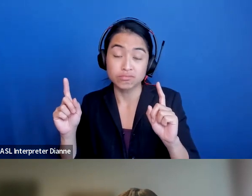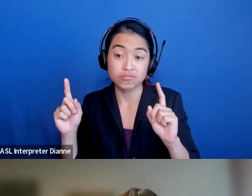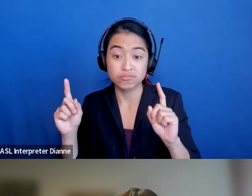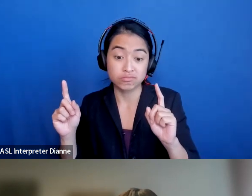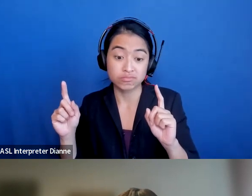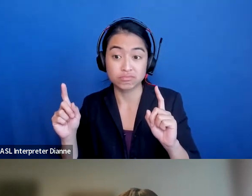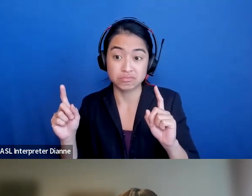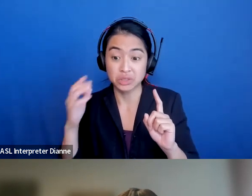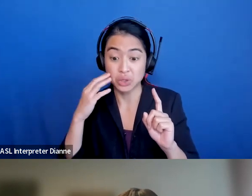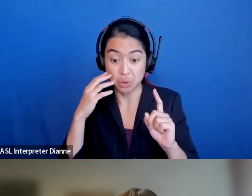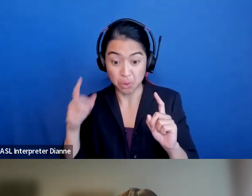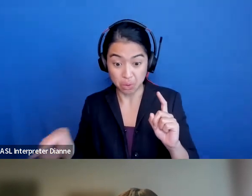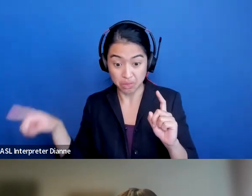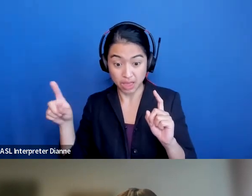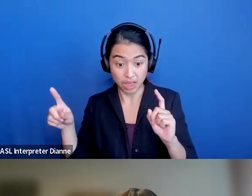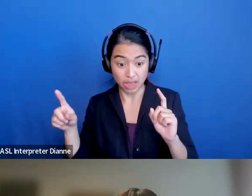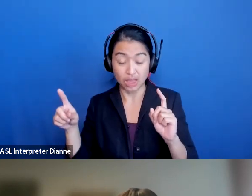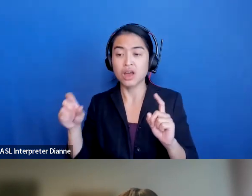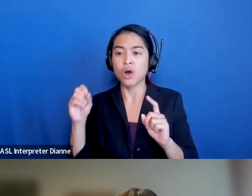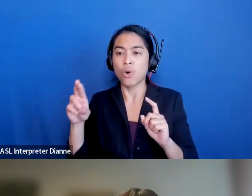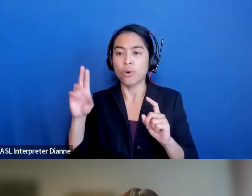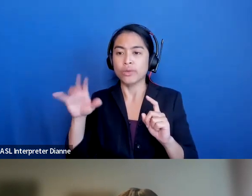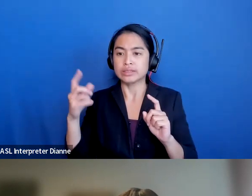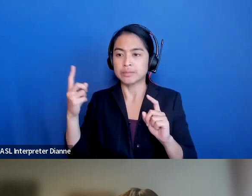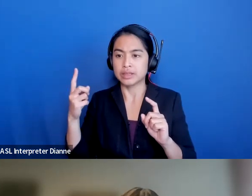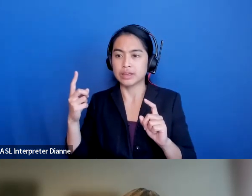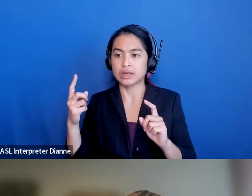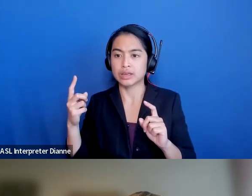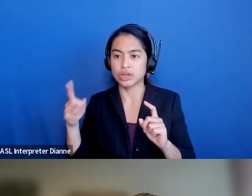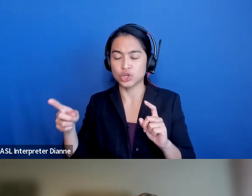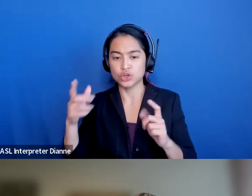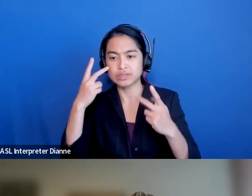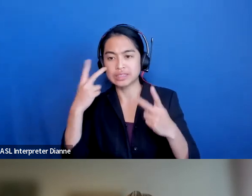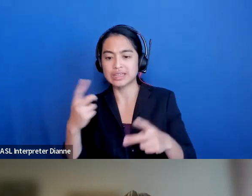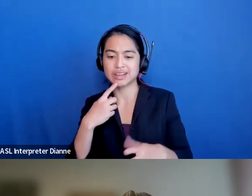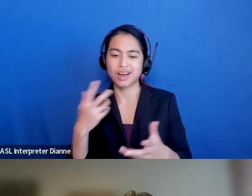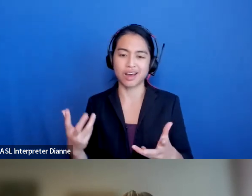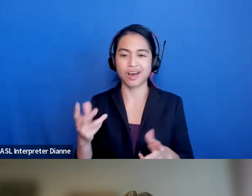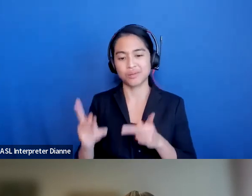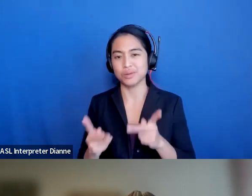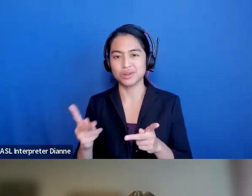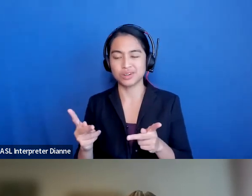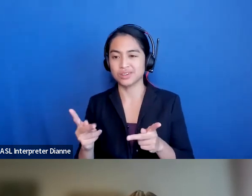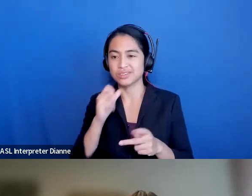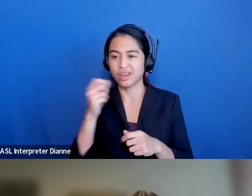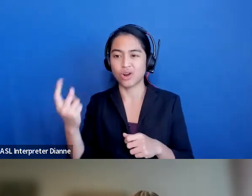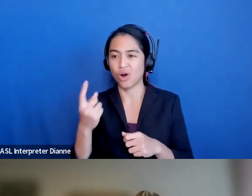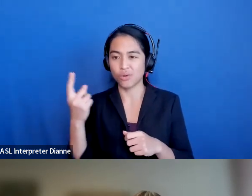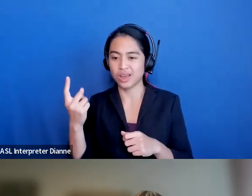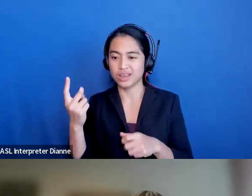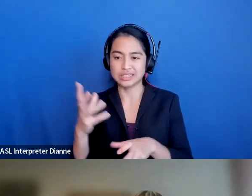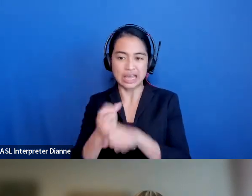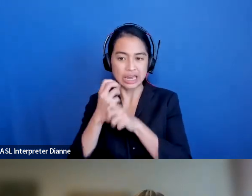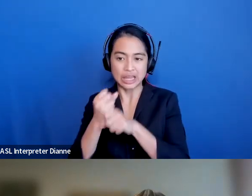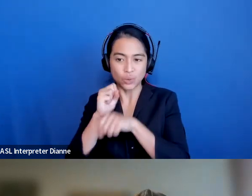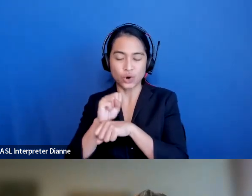you know they are. And is this something that y'all have looked at and said, these people aren't always landing work, and